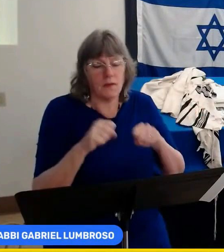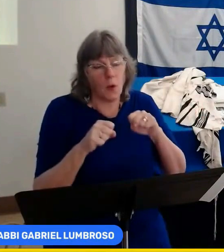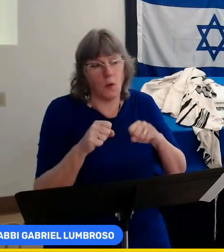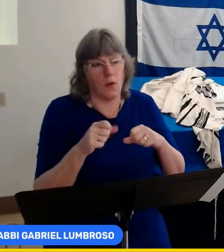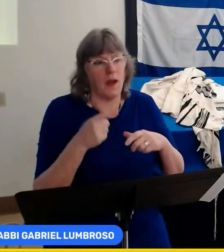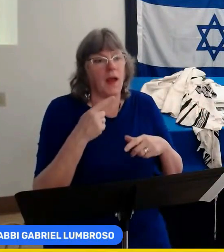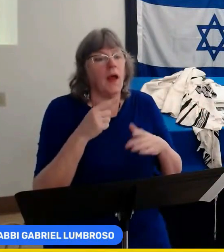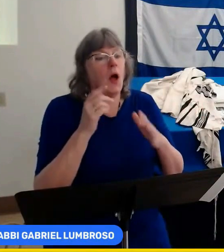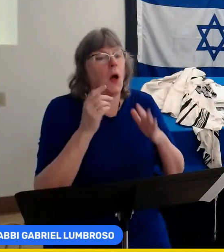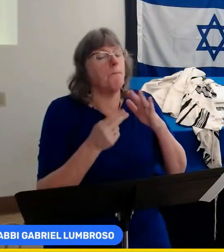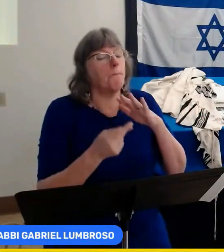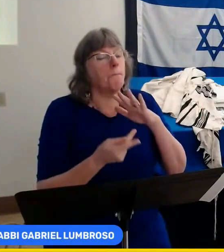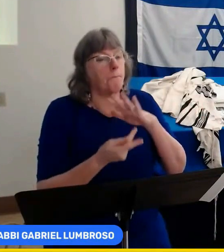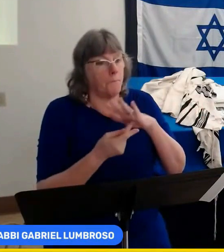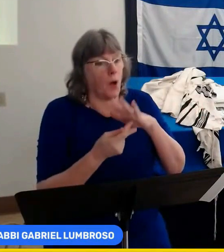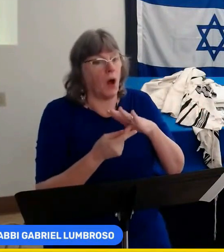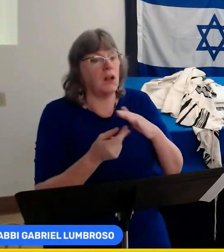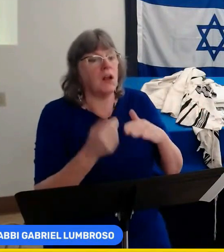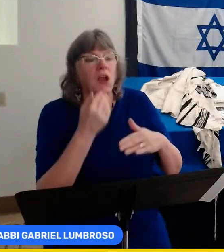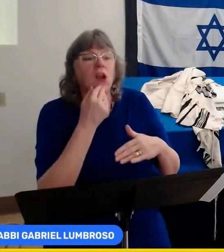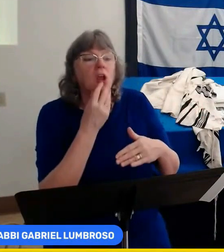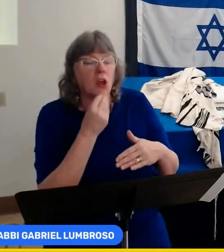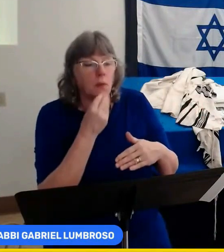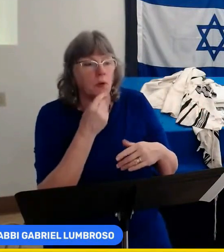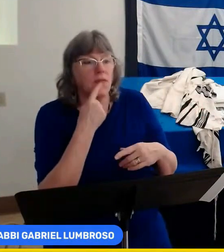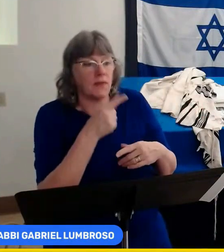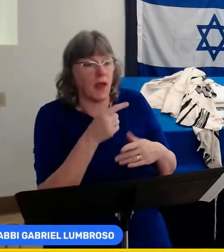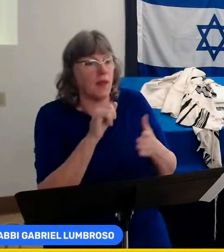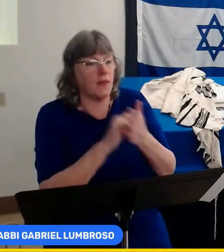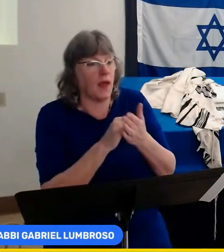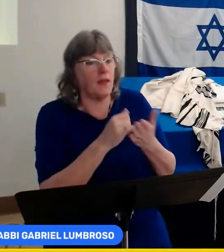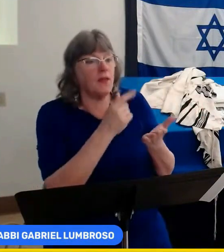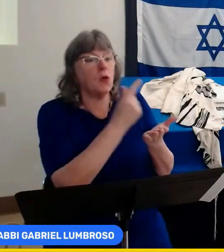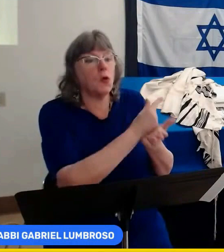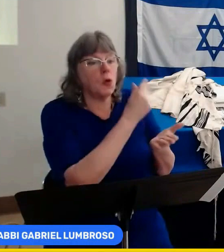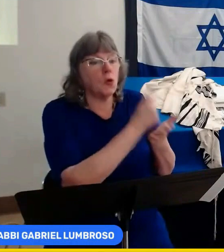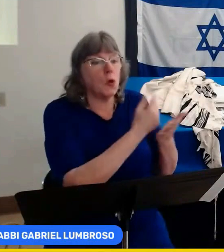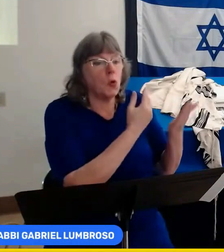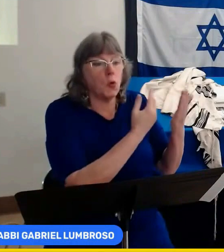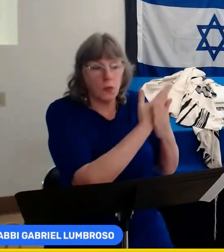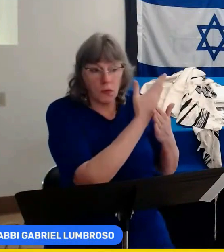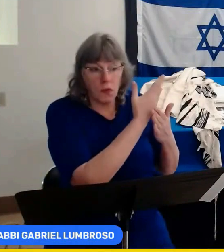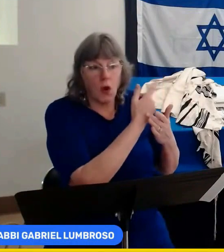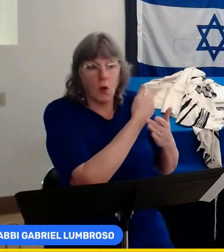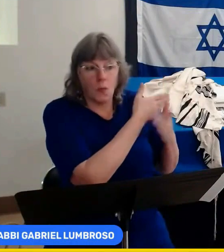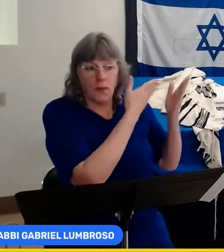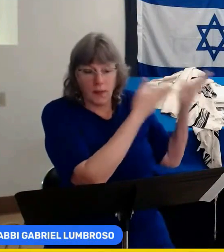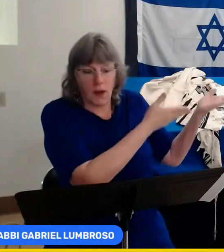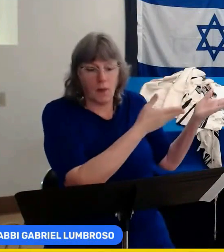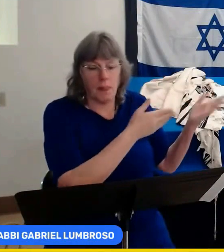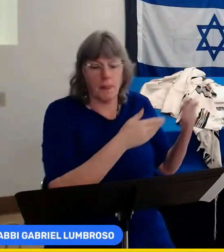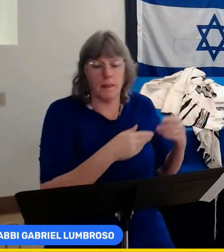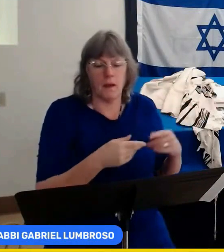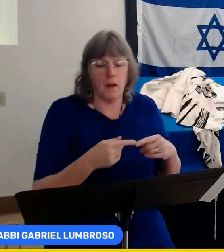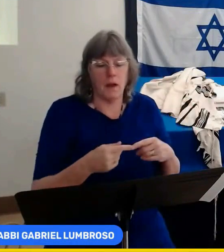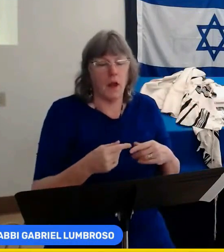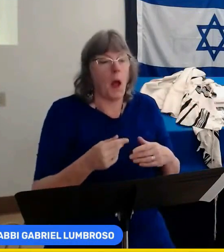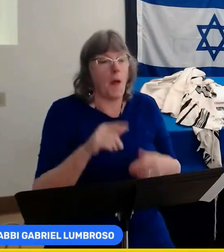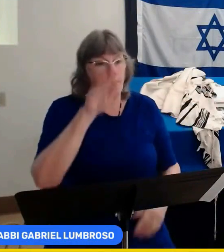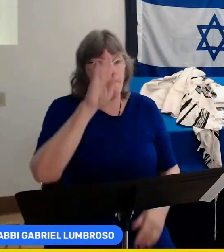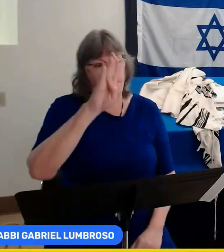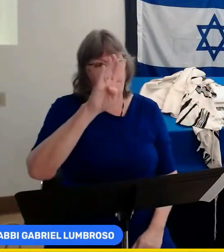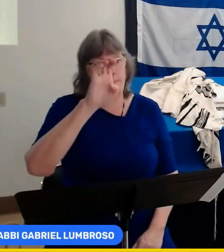here. Those early believers understood what the Hebrew word besorah. Can you say